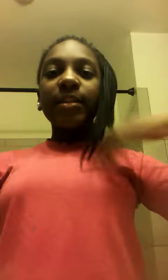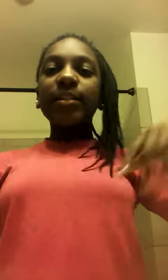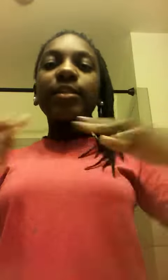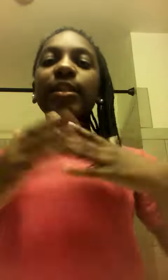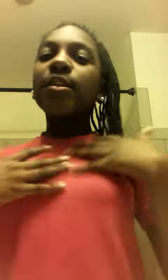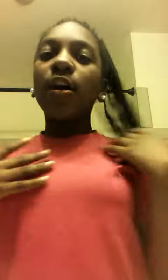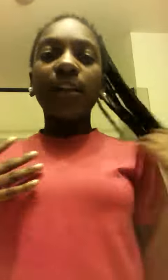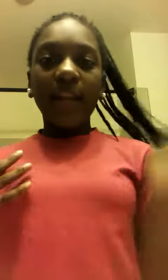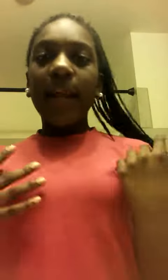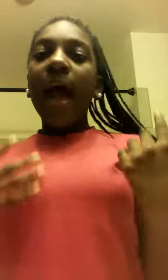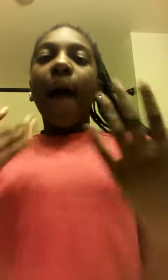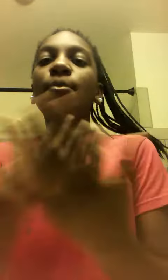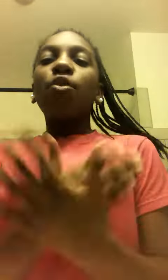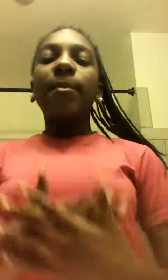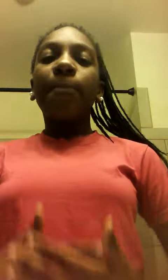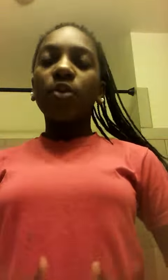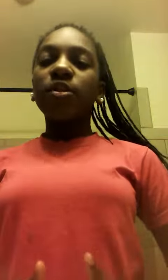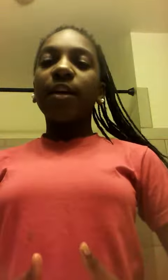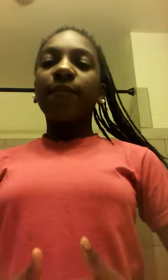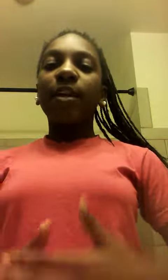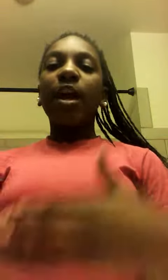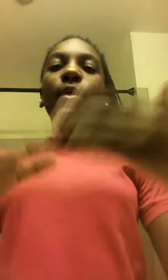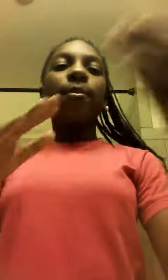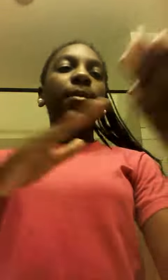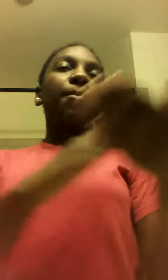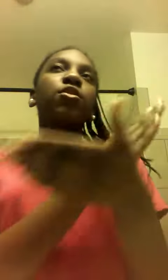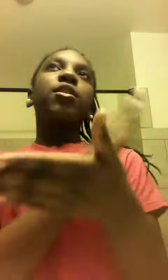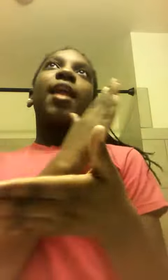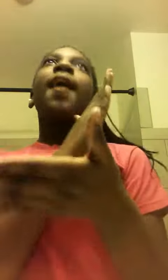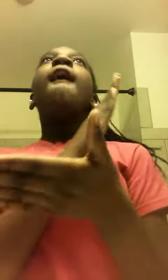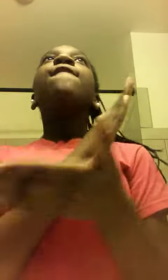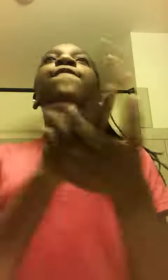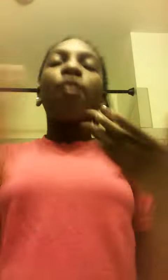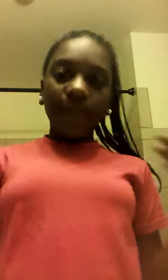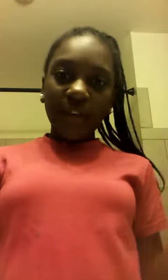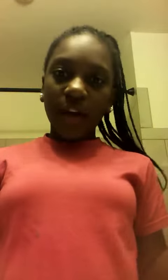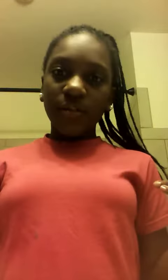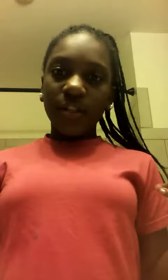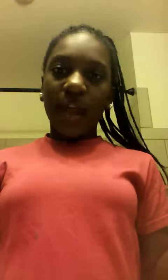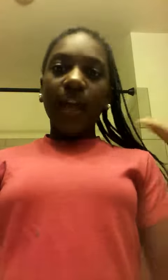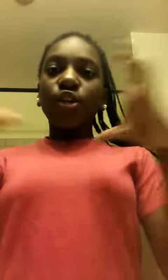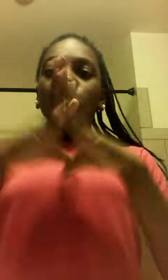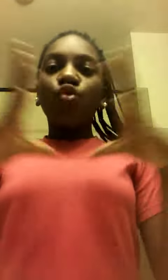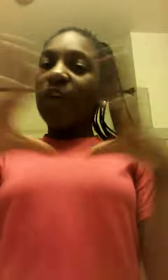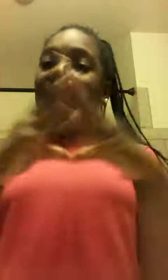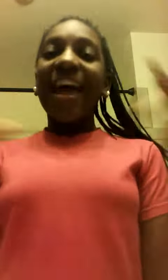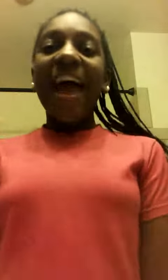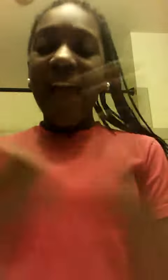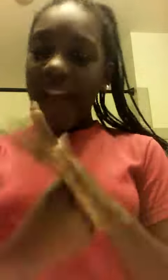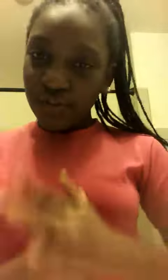because it's late. I'm going to be posting a video. I'm going to be posting like 4 videos today. So you guys have